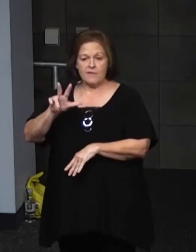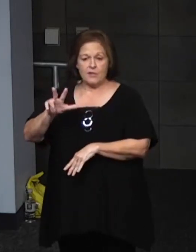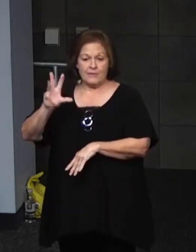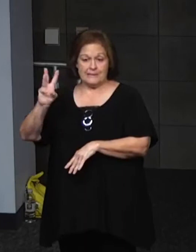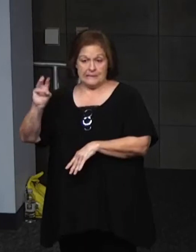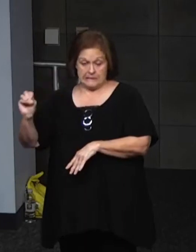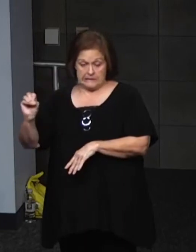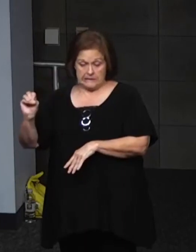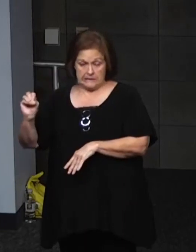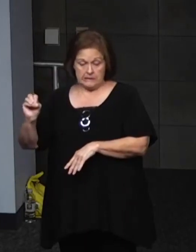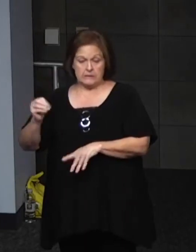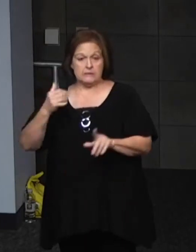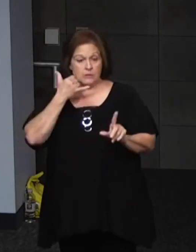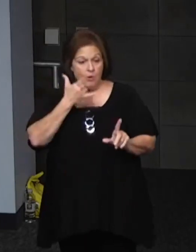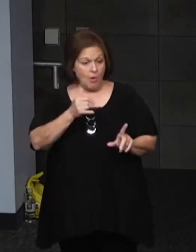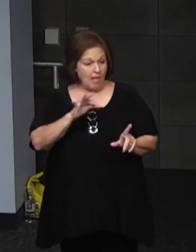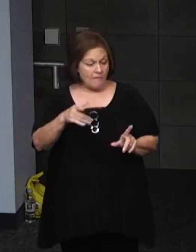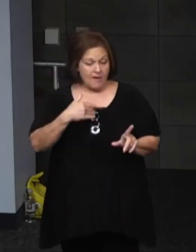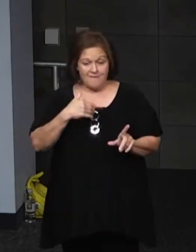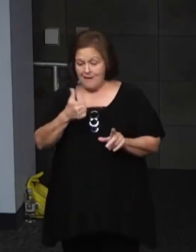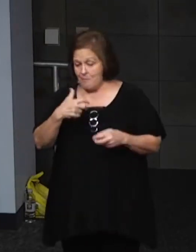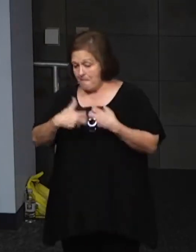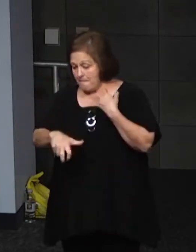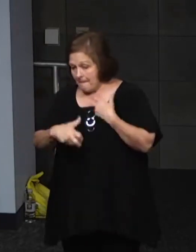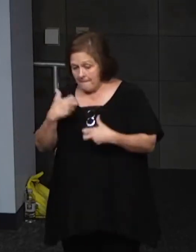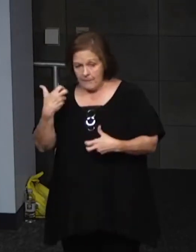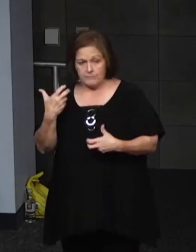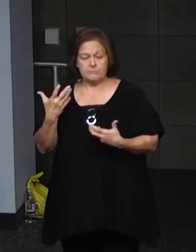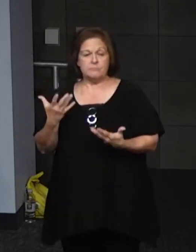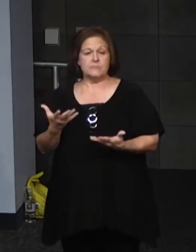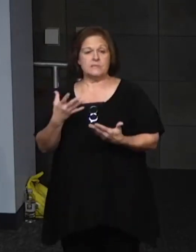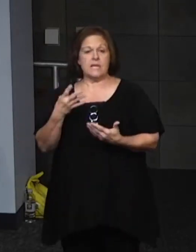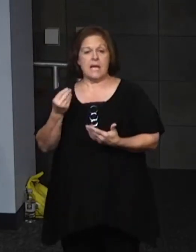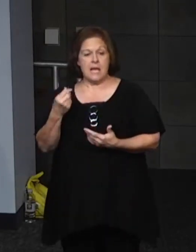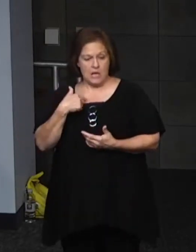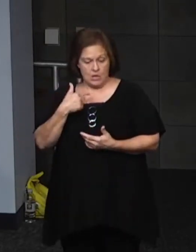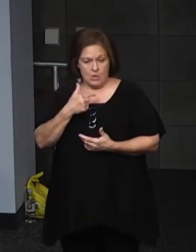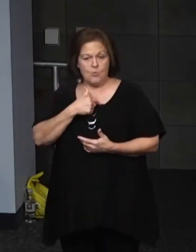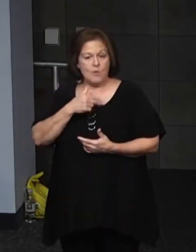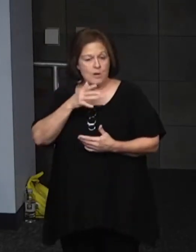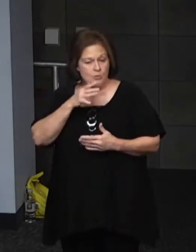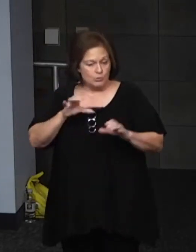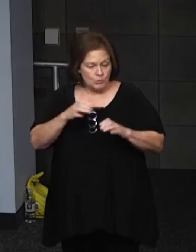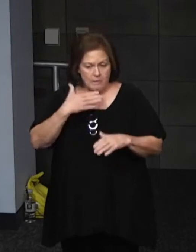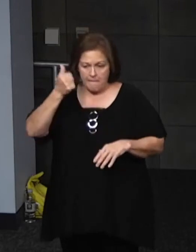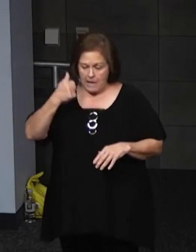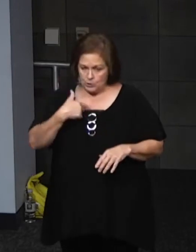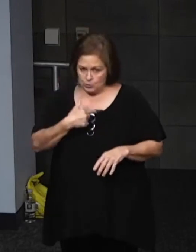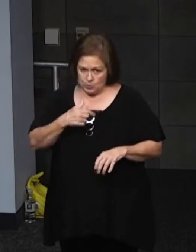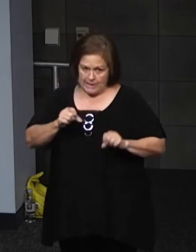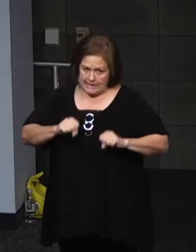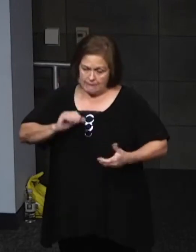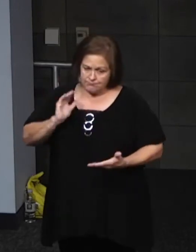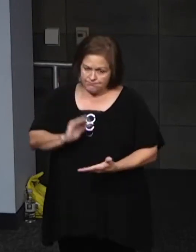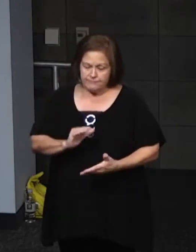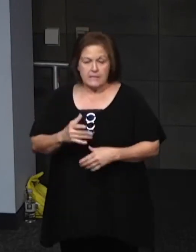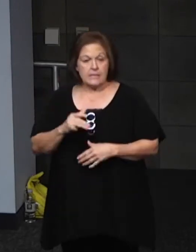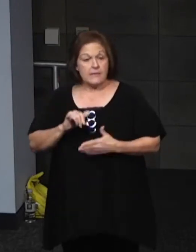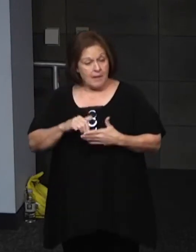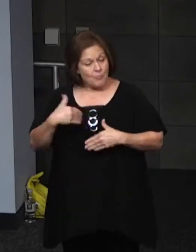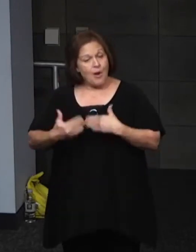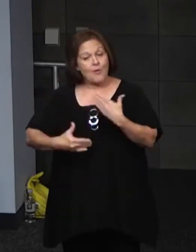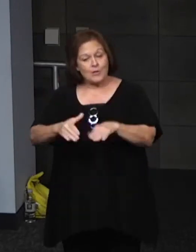349-5360. Call us if you have any issues whatsoever, and we're going to mitigate it the best way we can. We understand that the progress